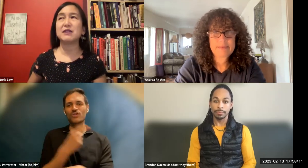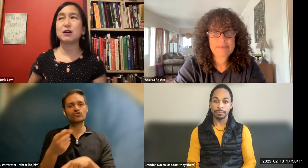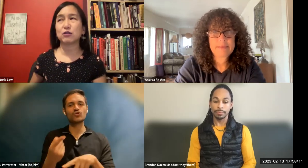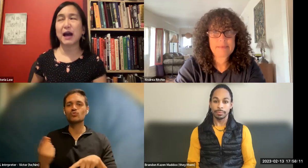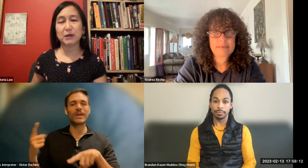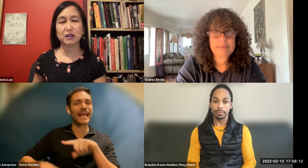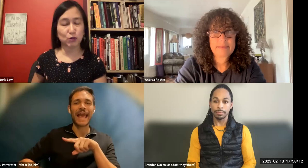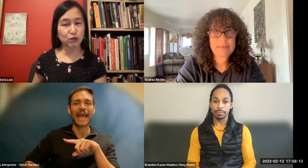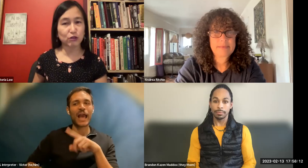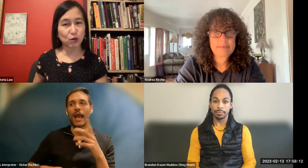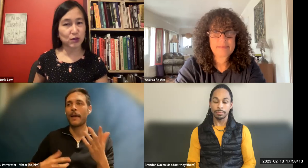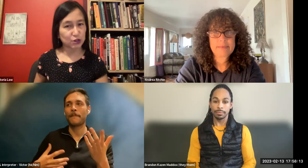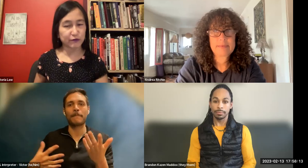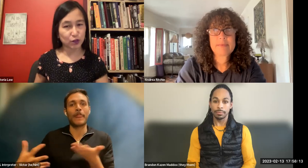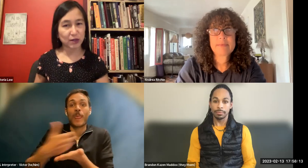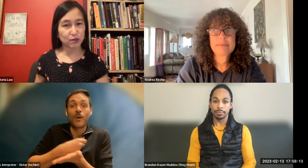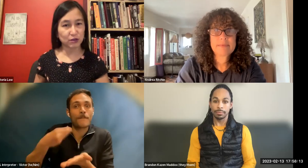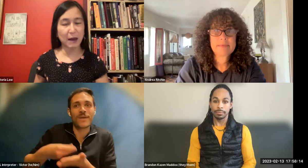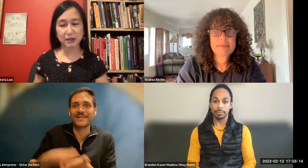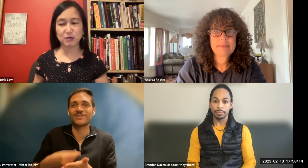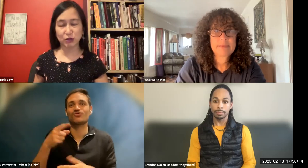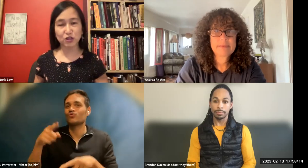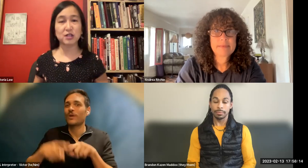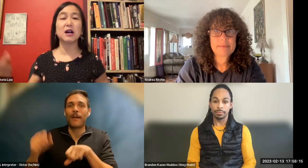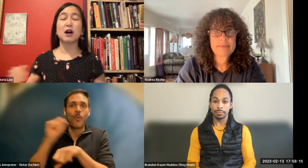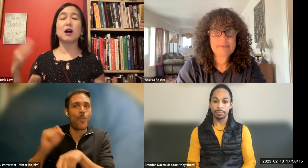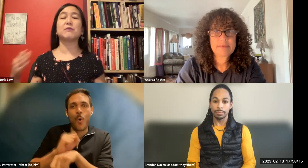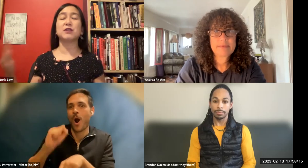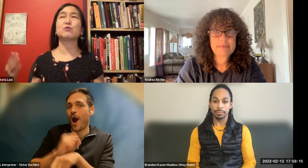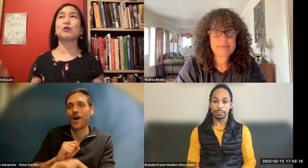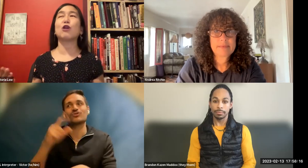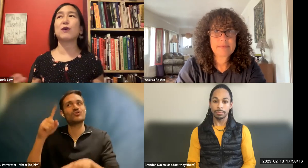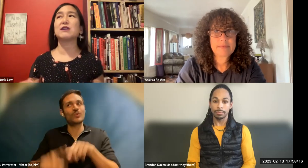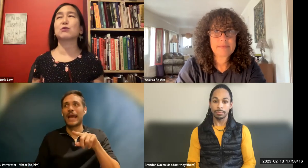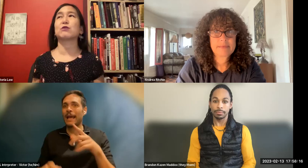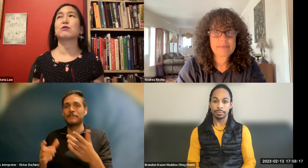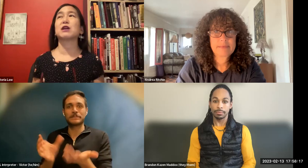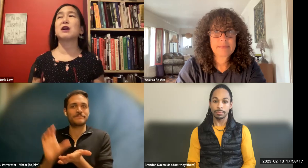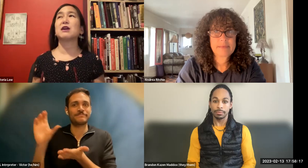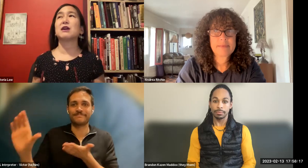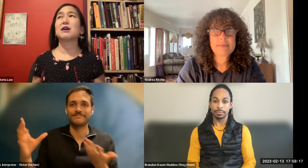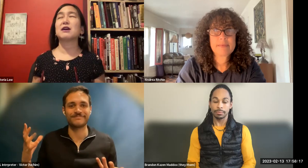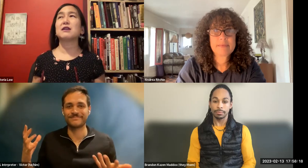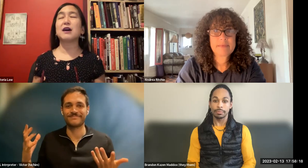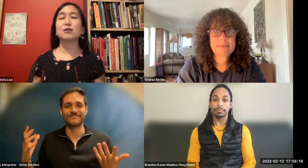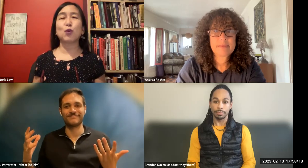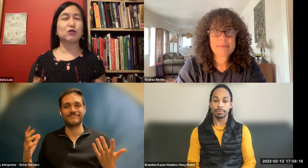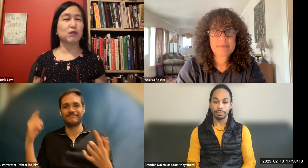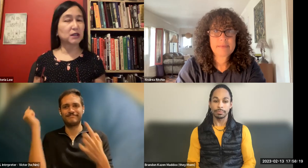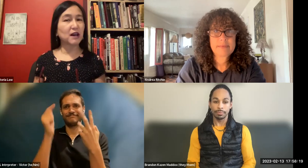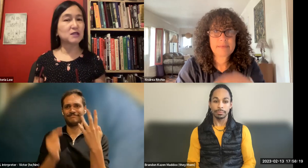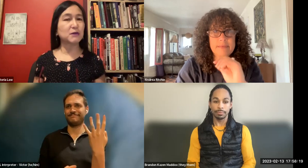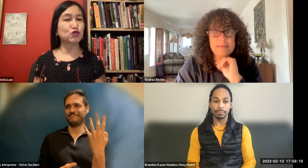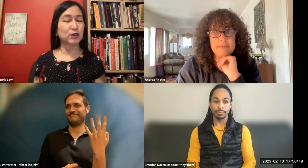not be a good capitalist worker or would interfere with good capitalist production. These were all ways that were not